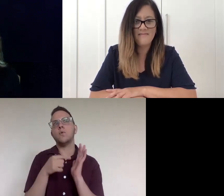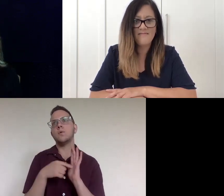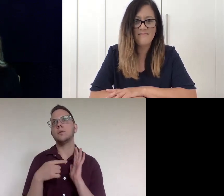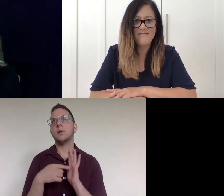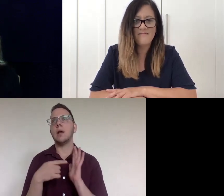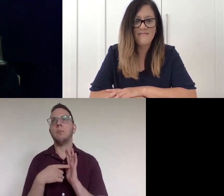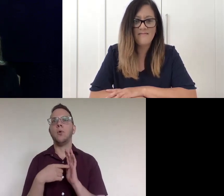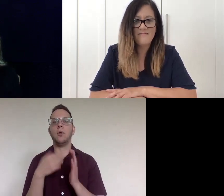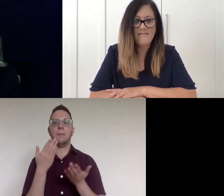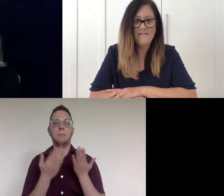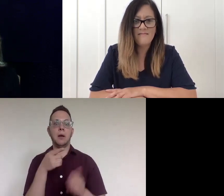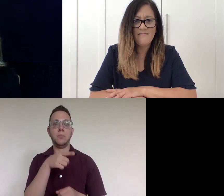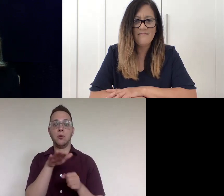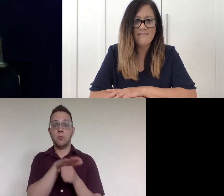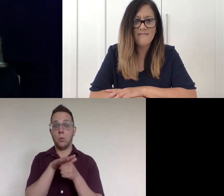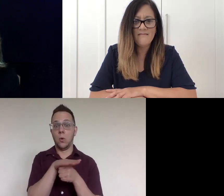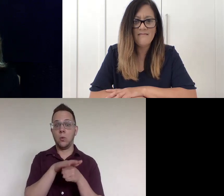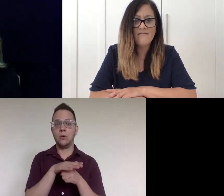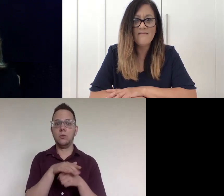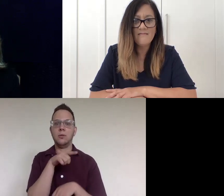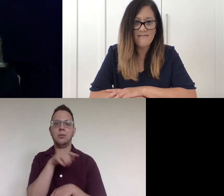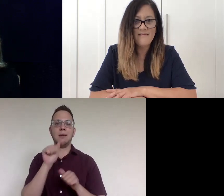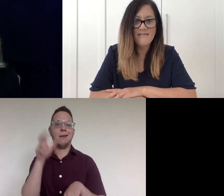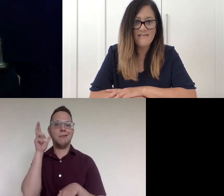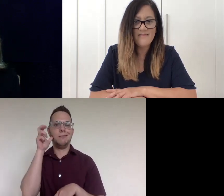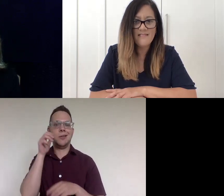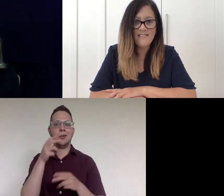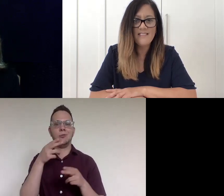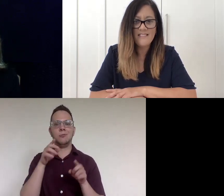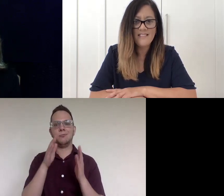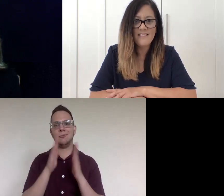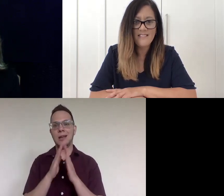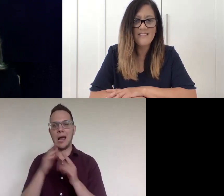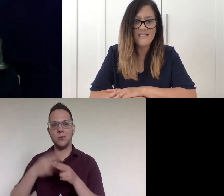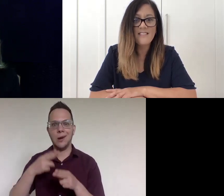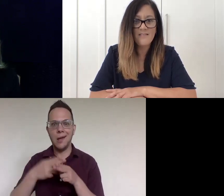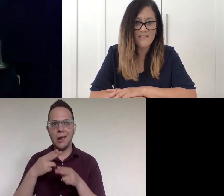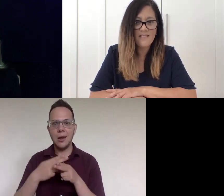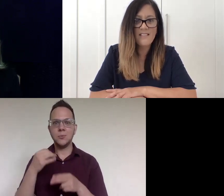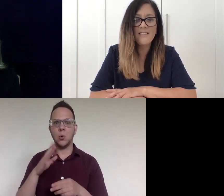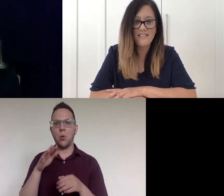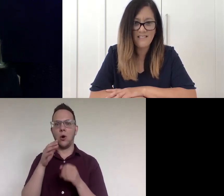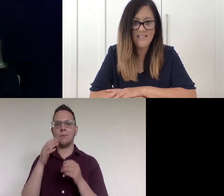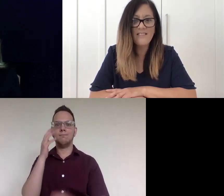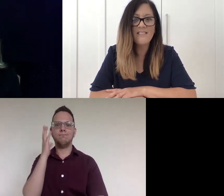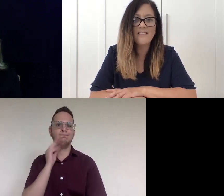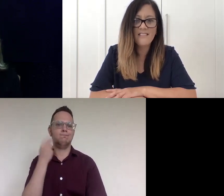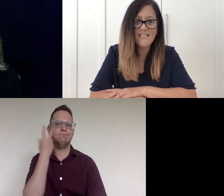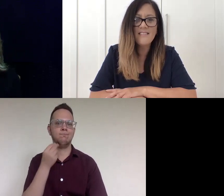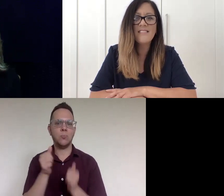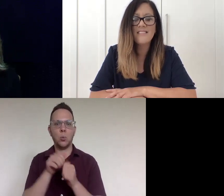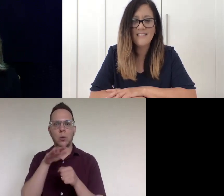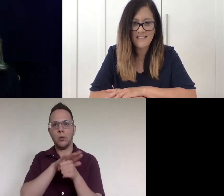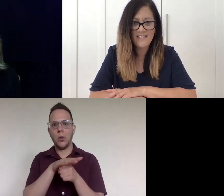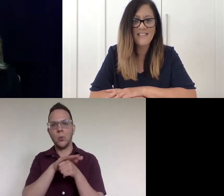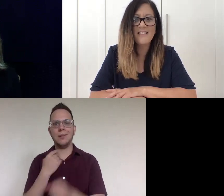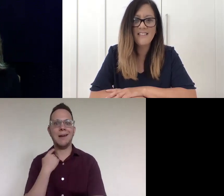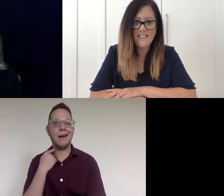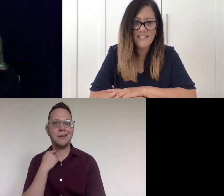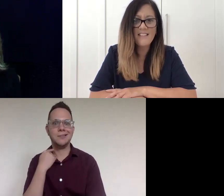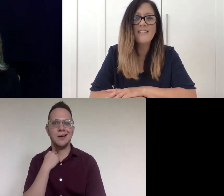with proficiency. Maybe also there are some local differences, like names of towns or